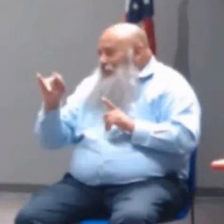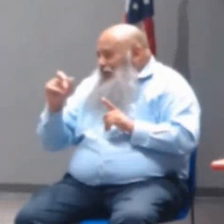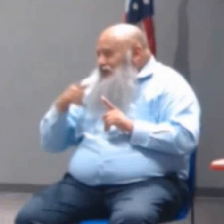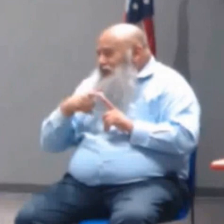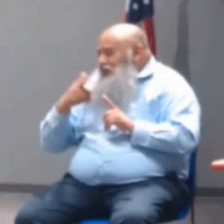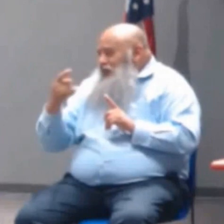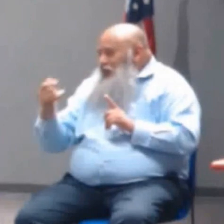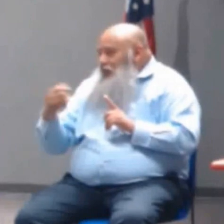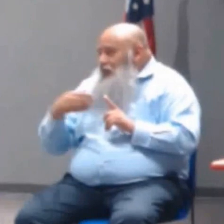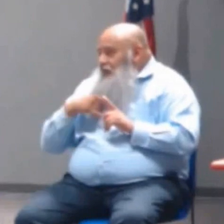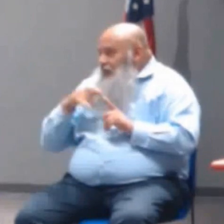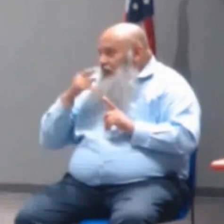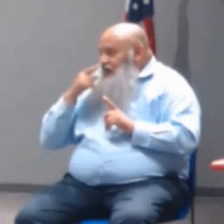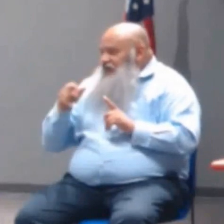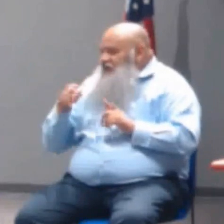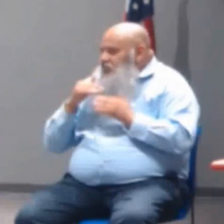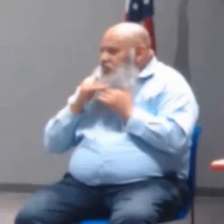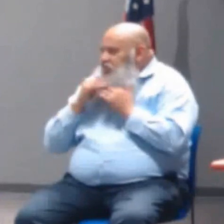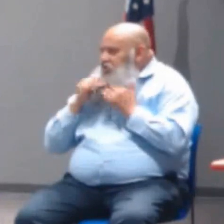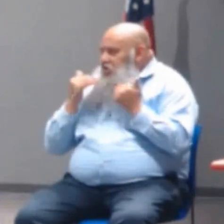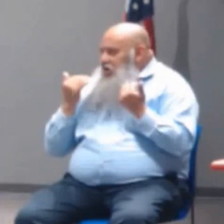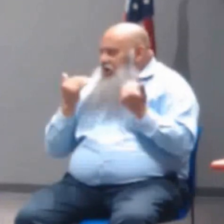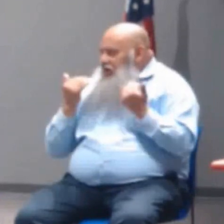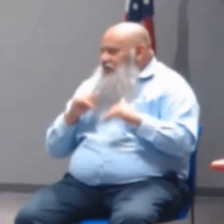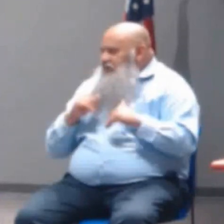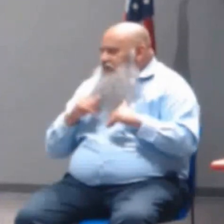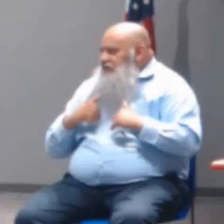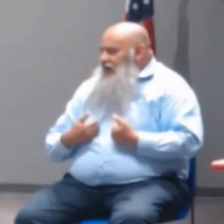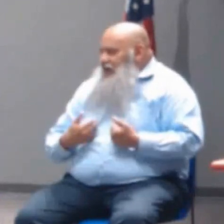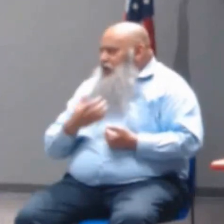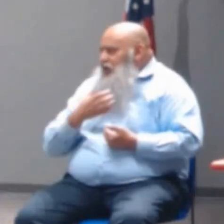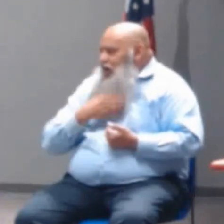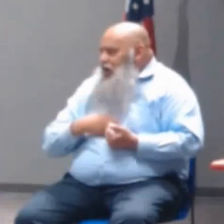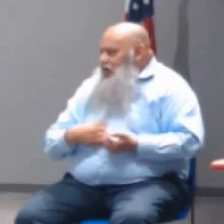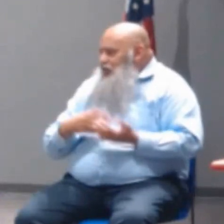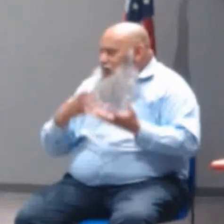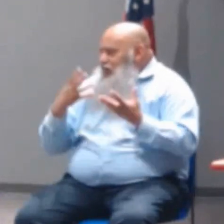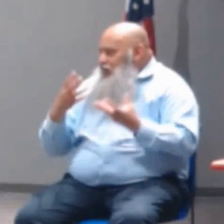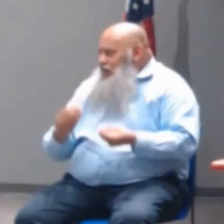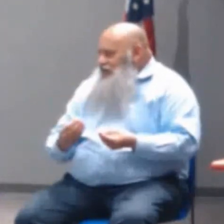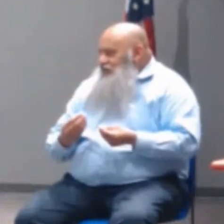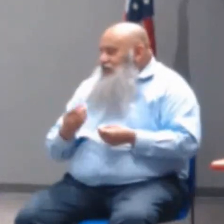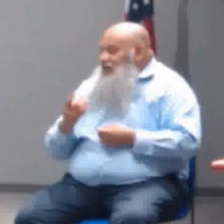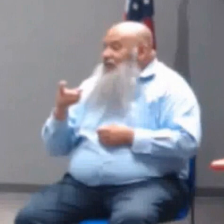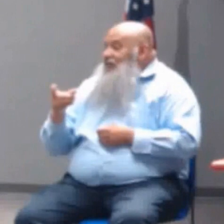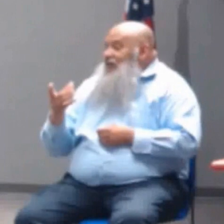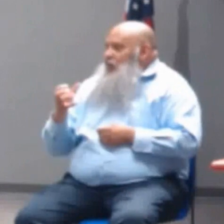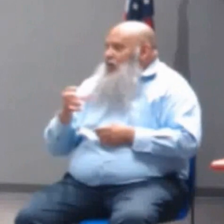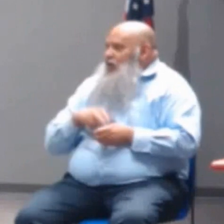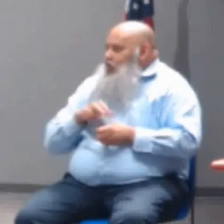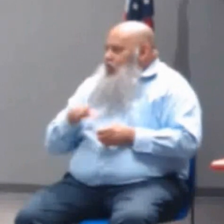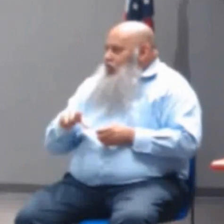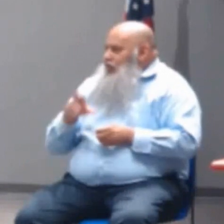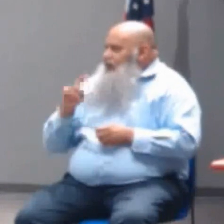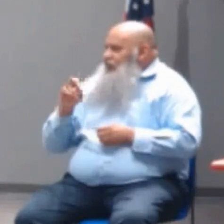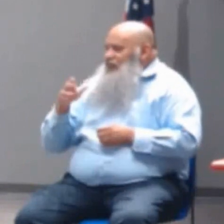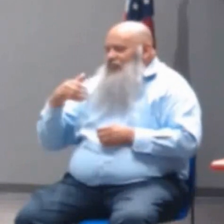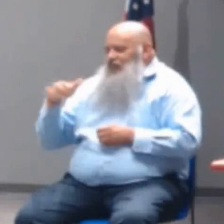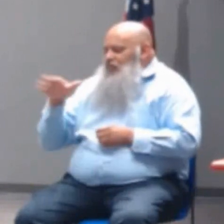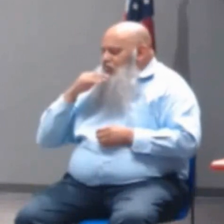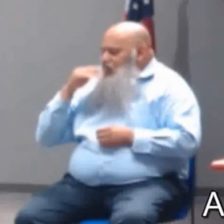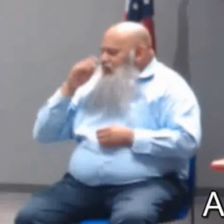and they were done. They were tired. They were hungry. They were wet, and they just wanted to get off that river and go